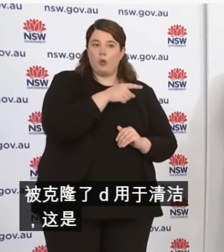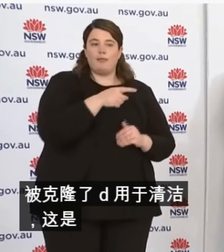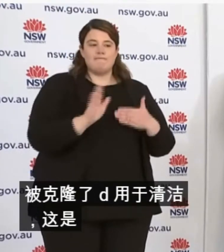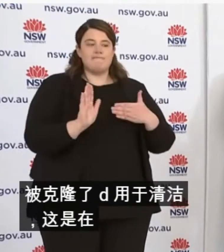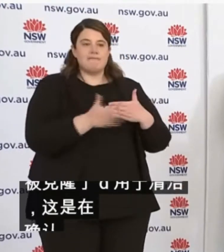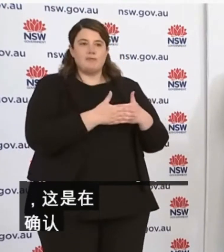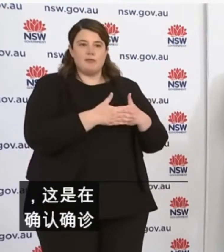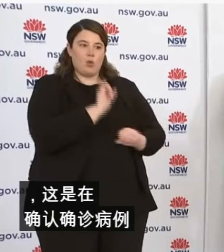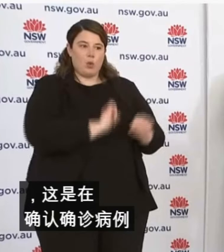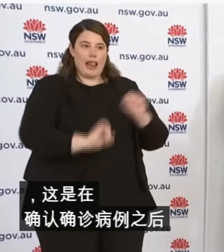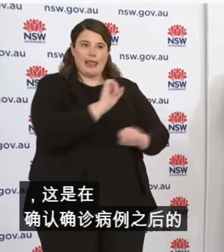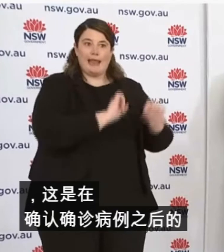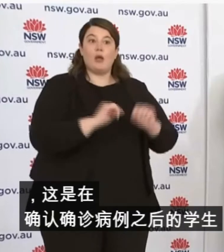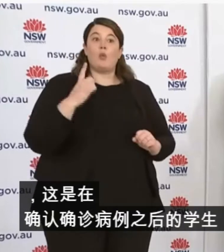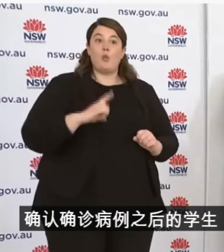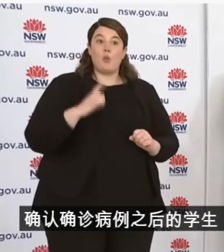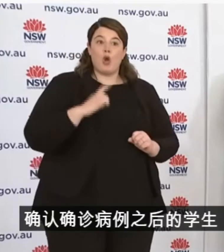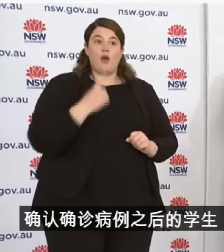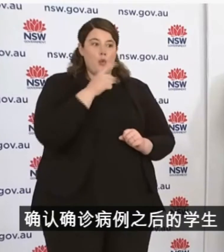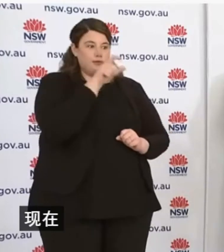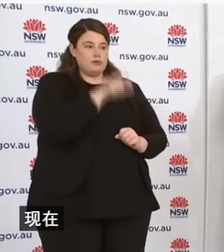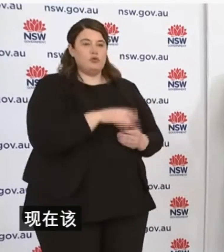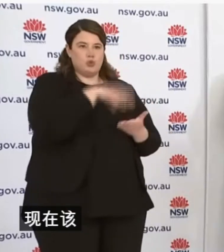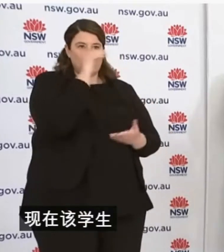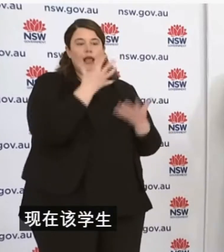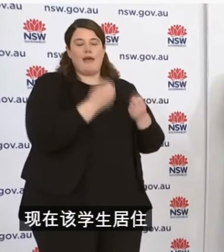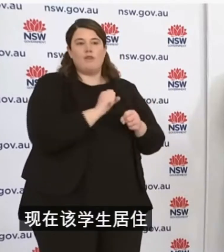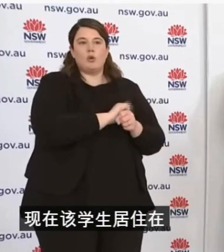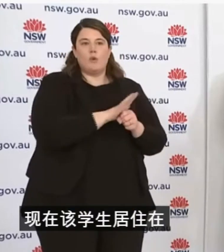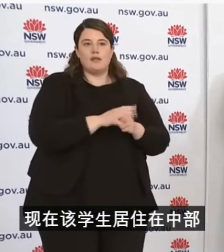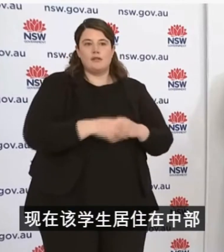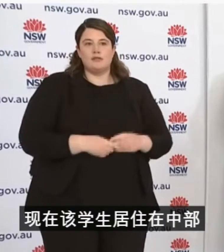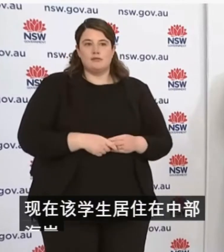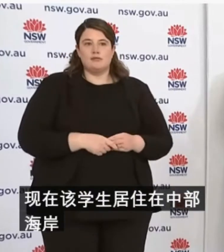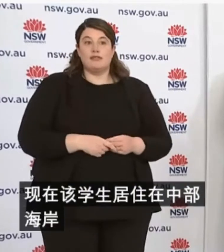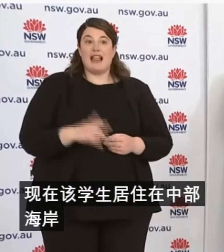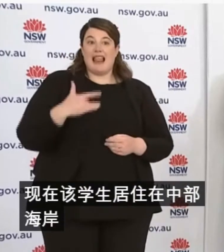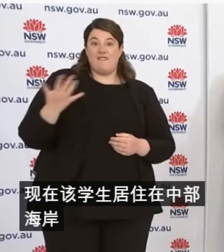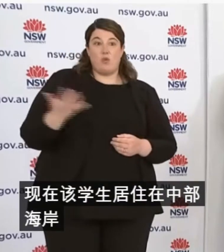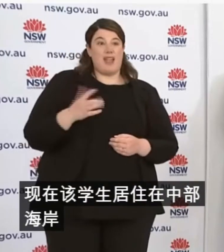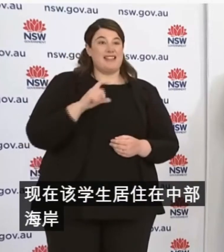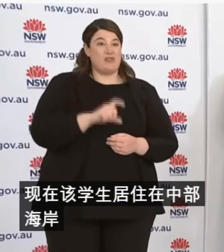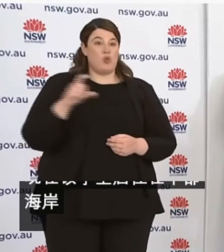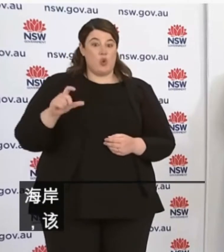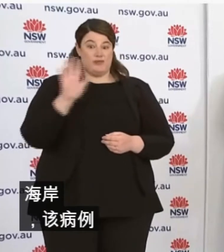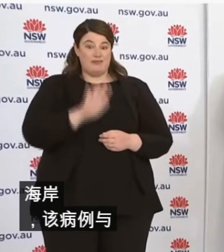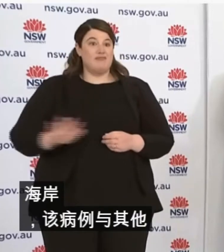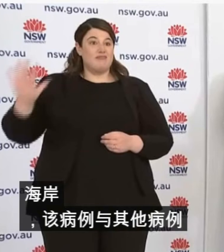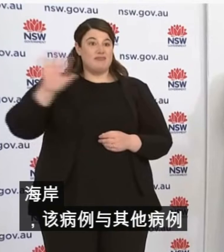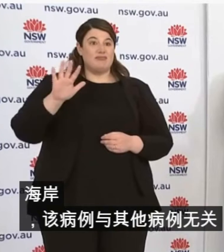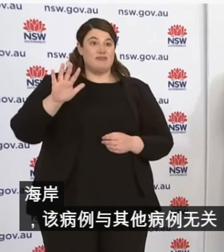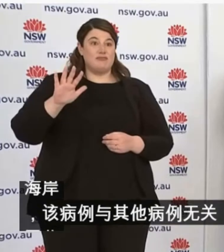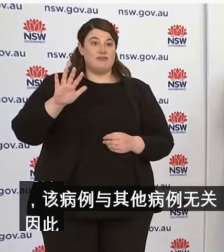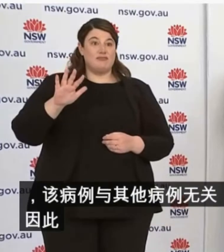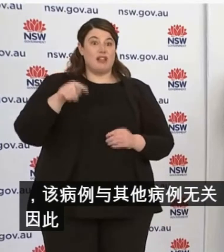following the confirmation of a confirmed case who is a student at the school. Now, this student resides in the Central Coast, and this case is